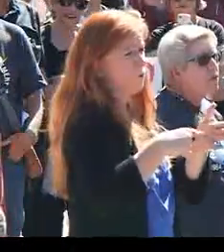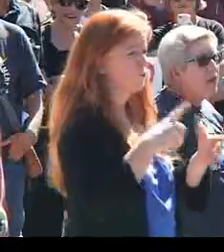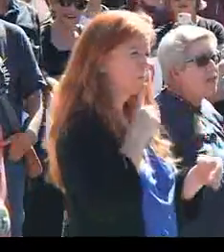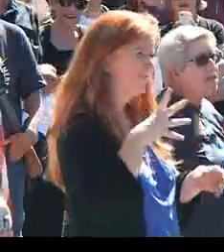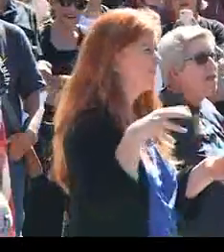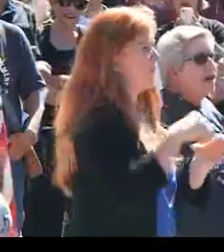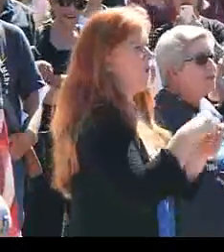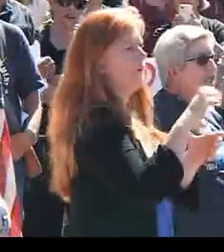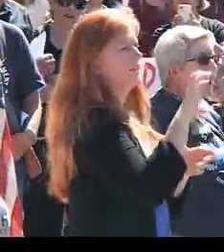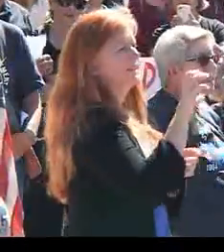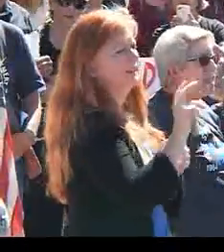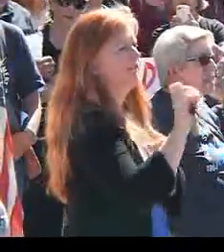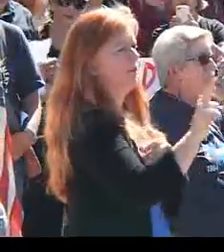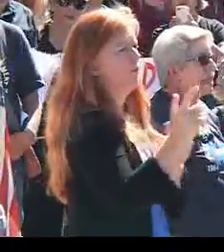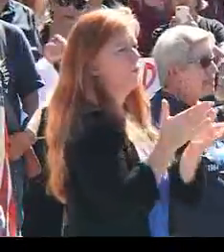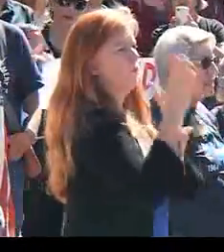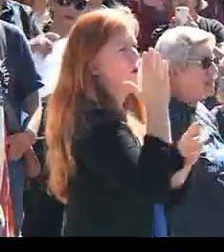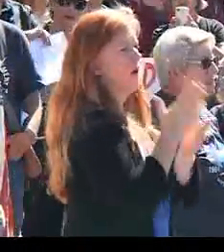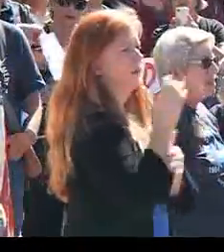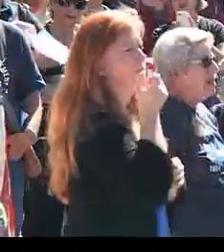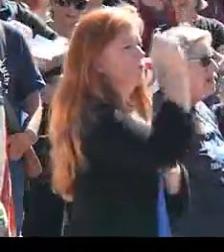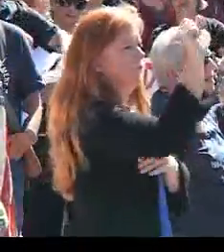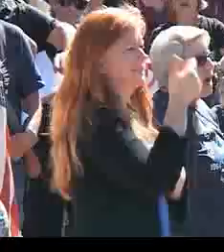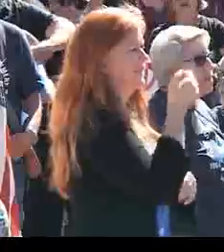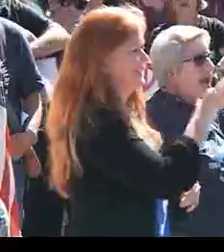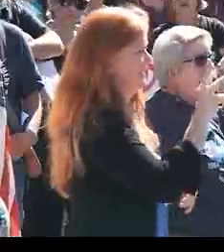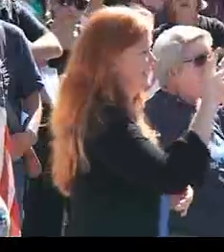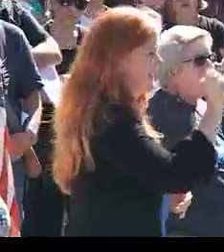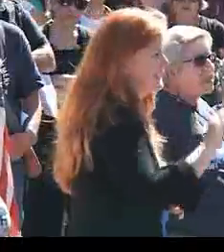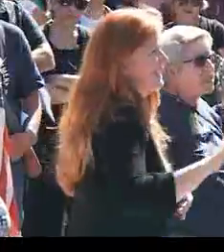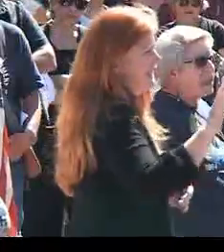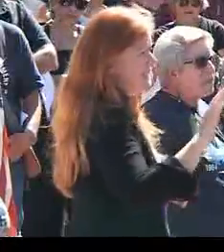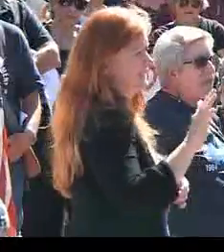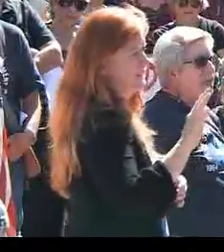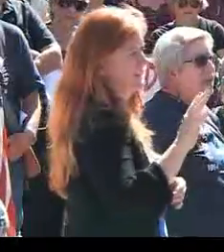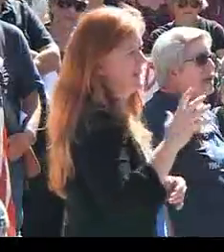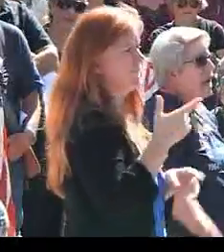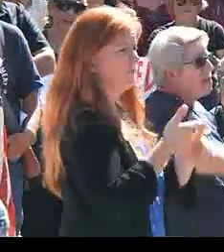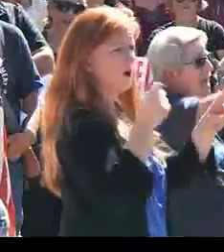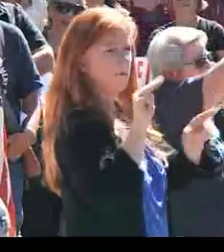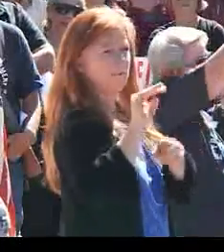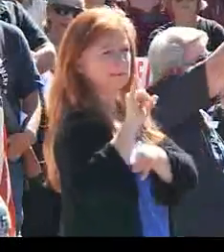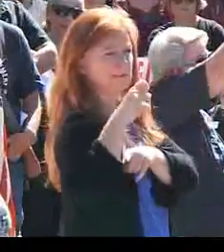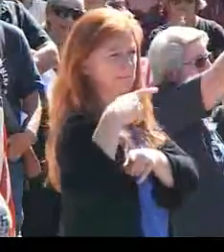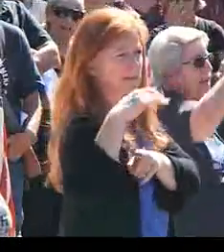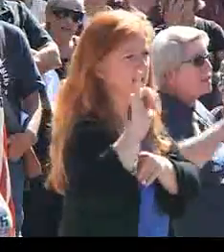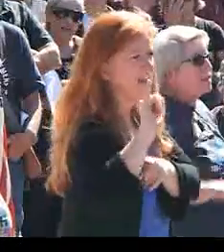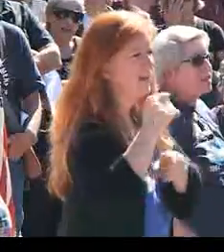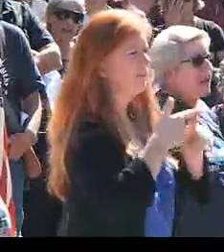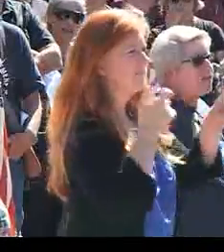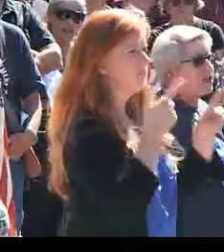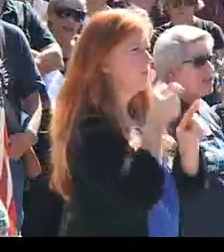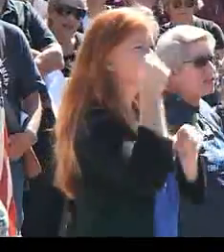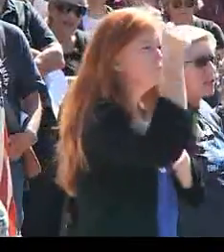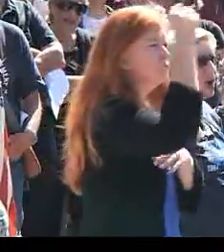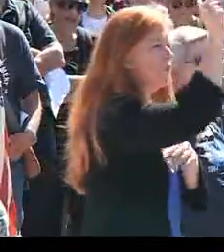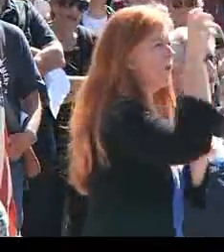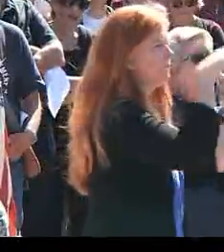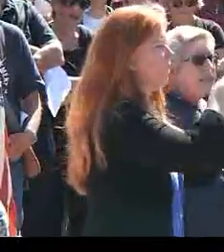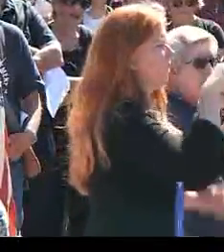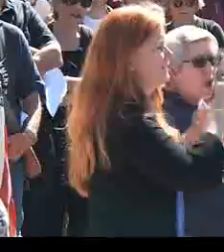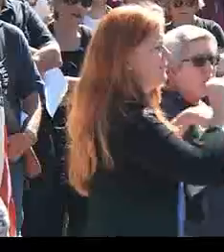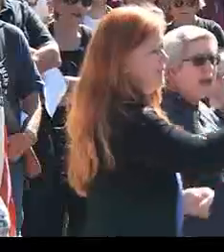rights movement of the 1960s. Coming out of Mississippi, coming out of protests in San